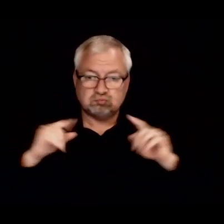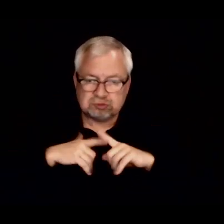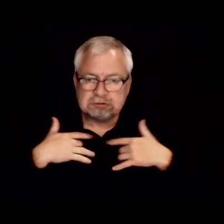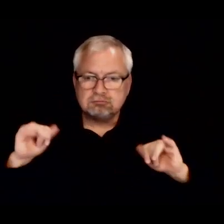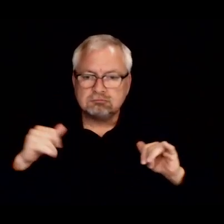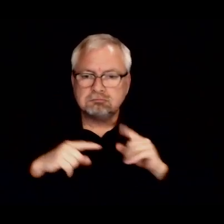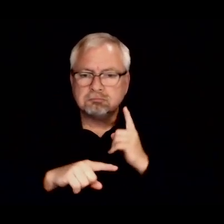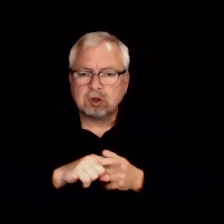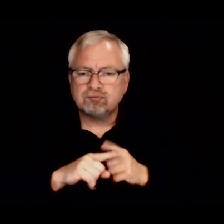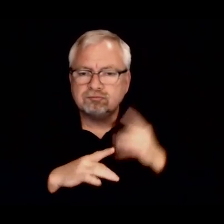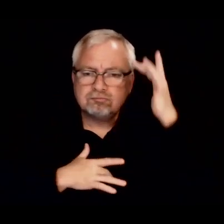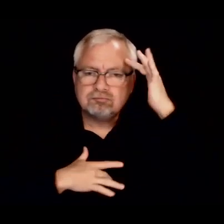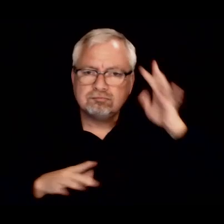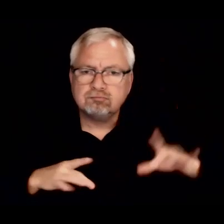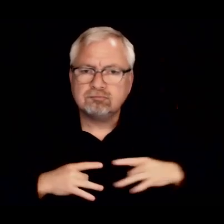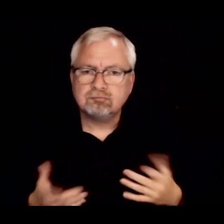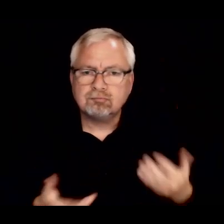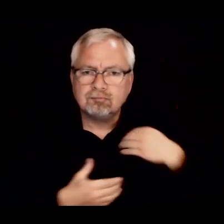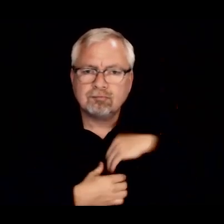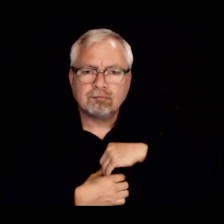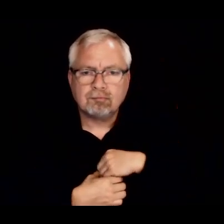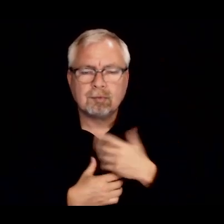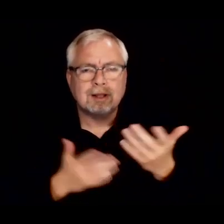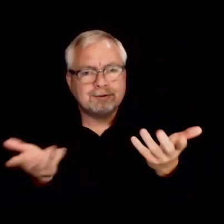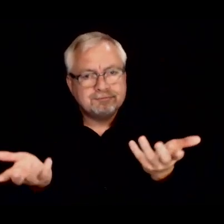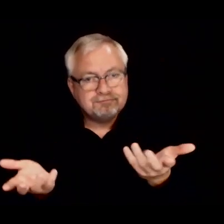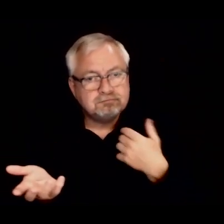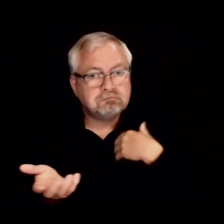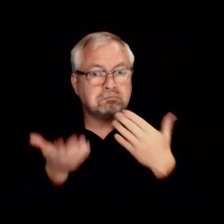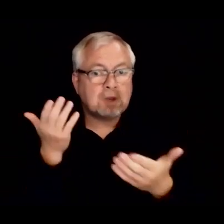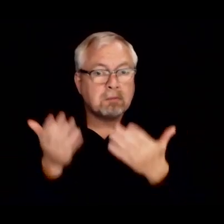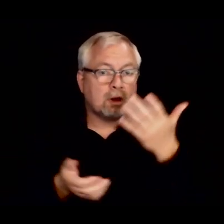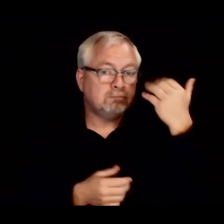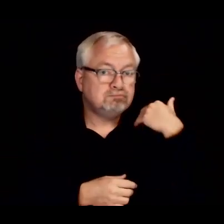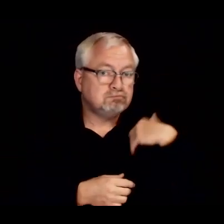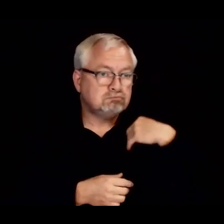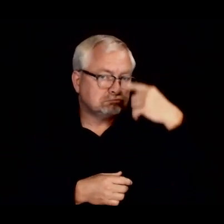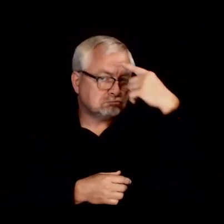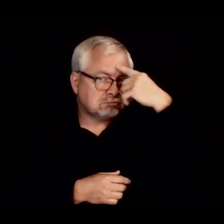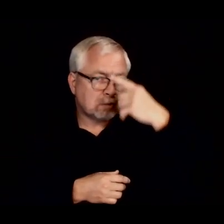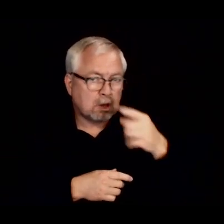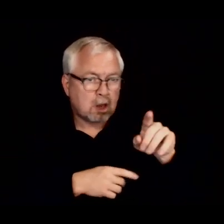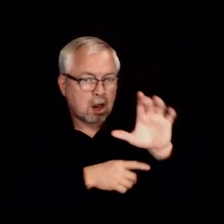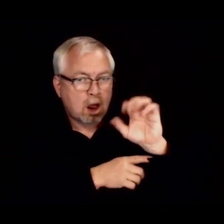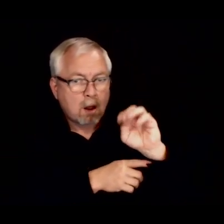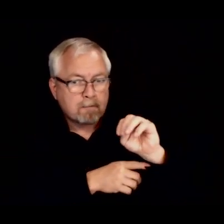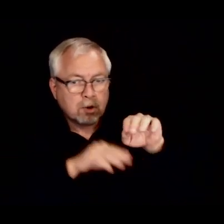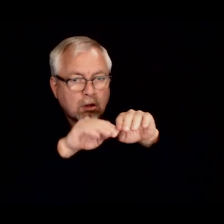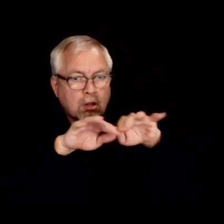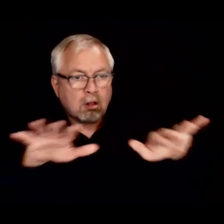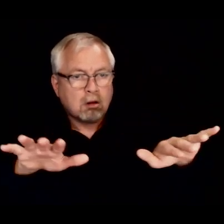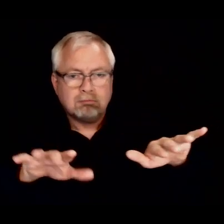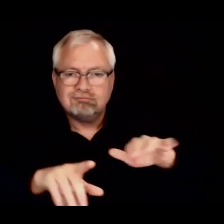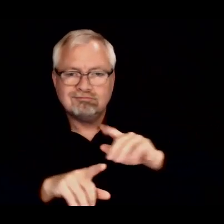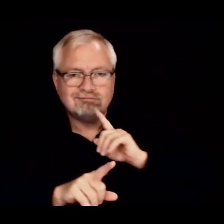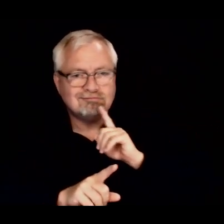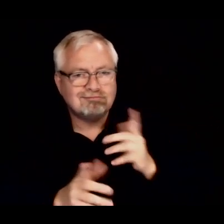as anticipated doesn't necessarily mean that it doesn't happen at all. And any asymptomatic